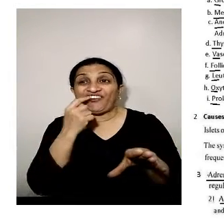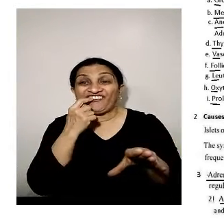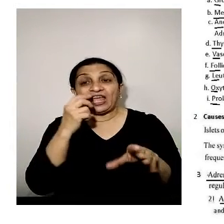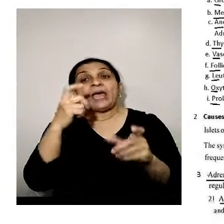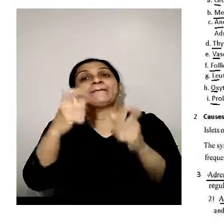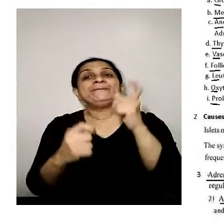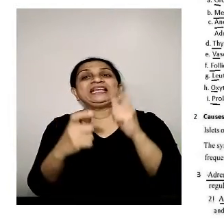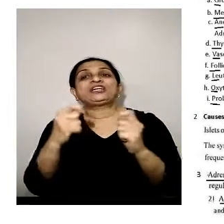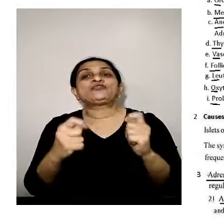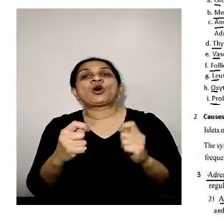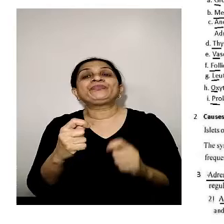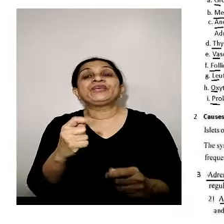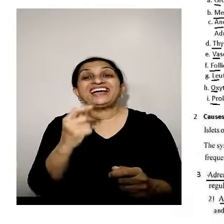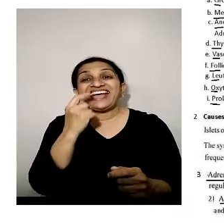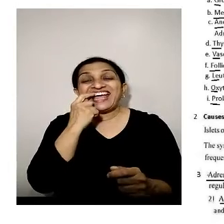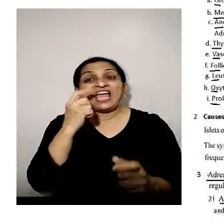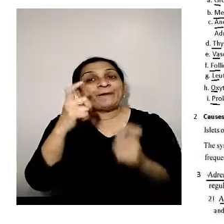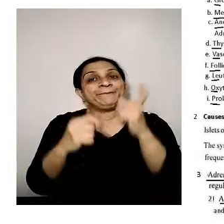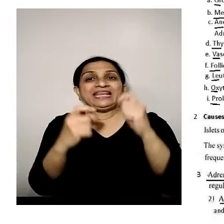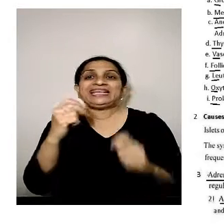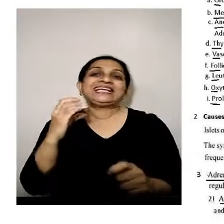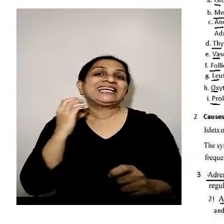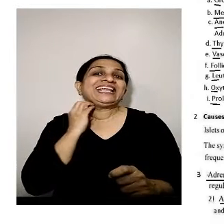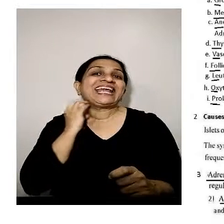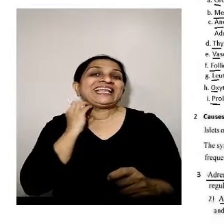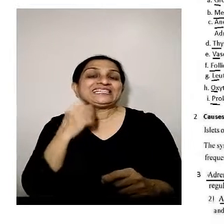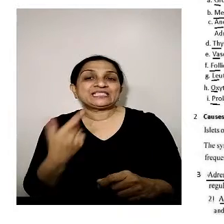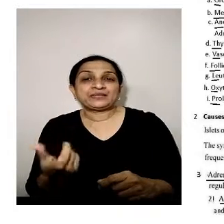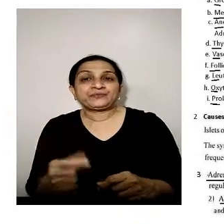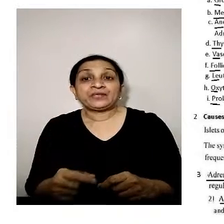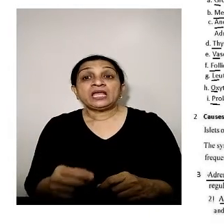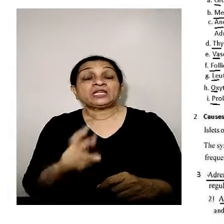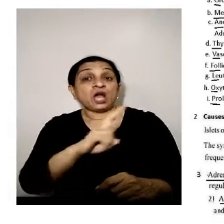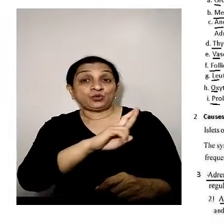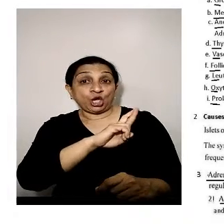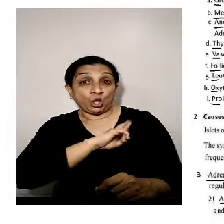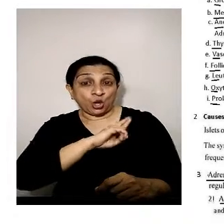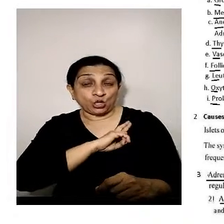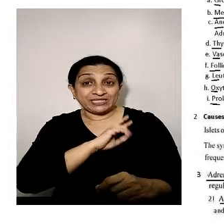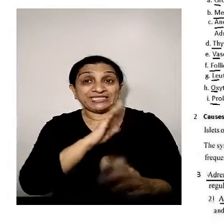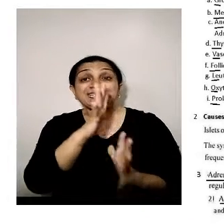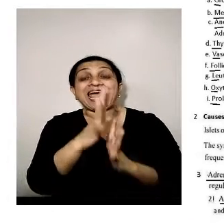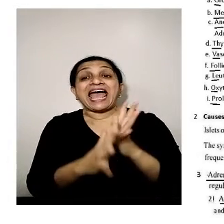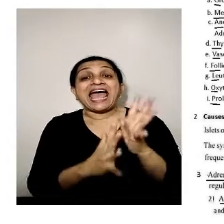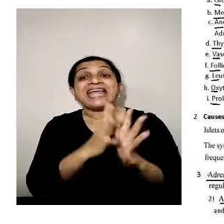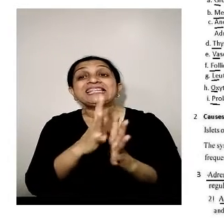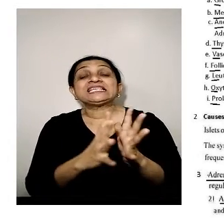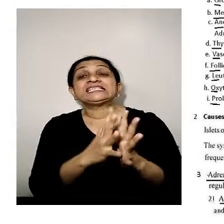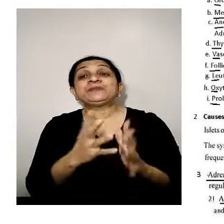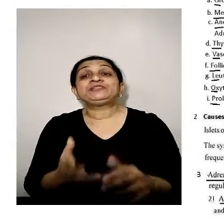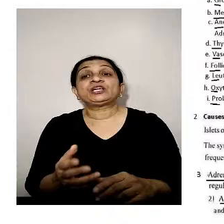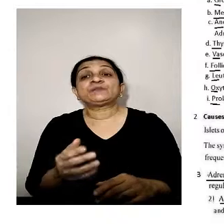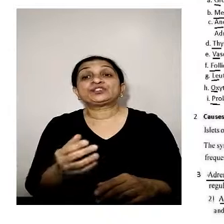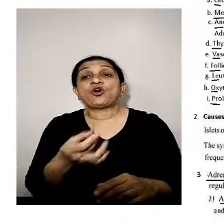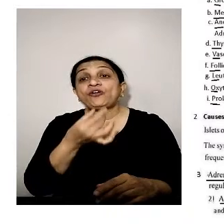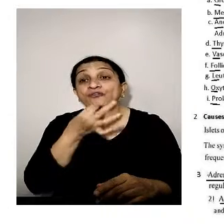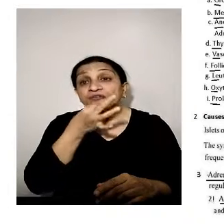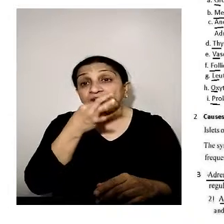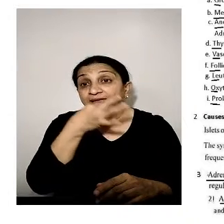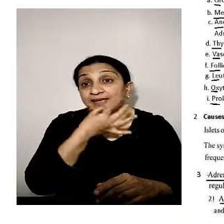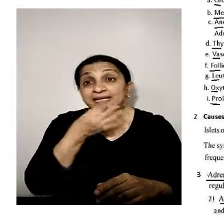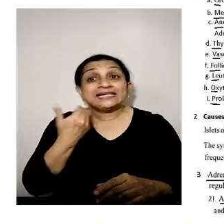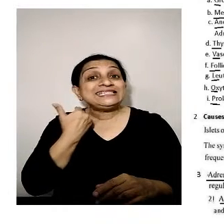secretion of milk from the milk glands. Now the causes and the symptoms